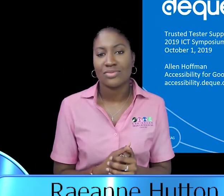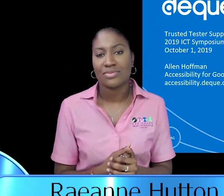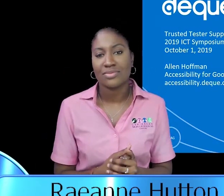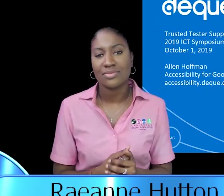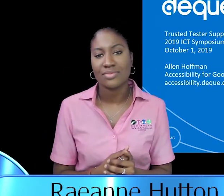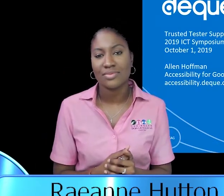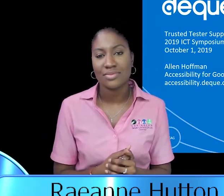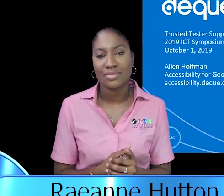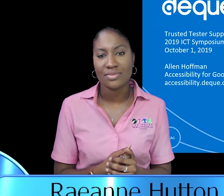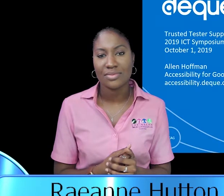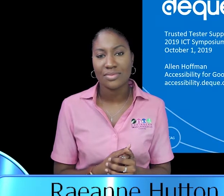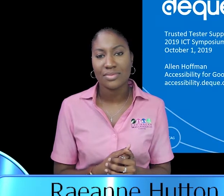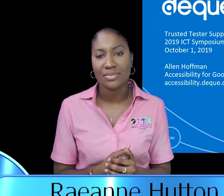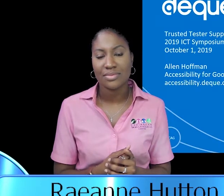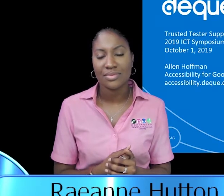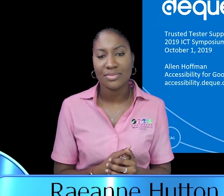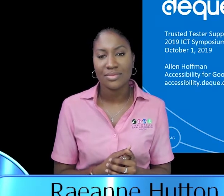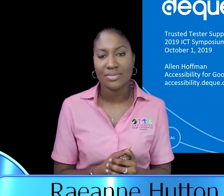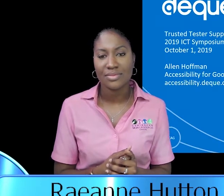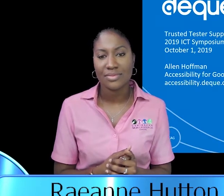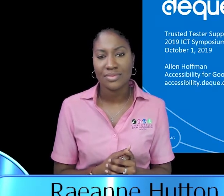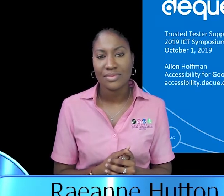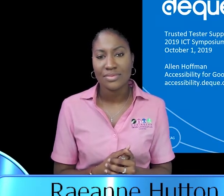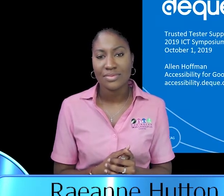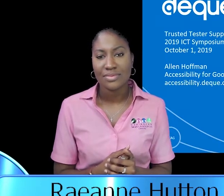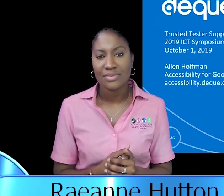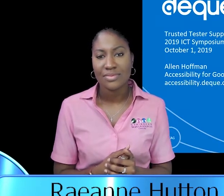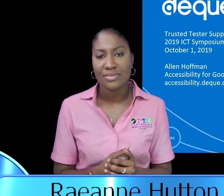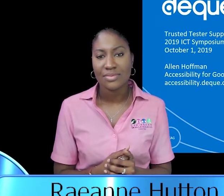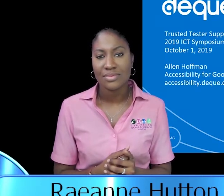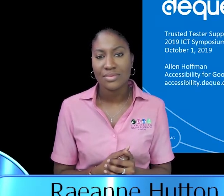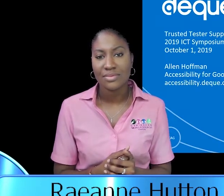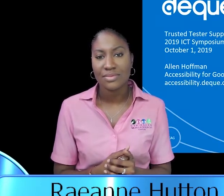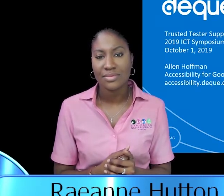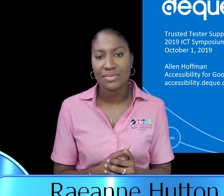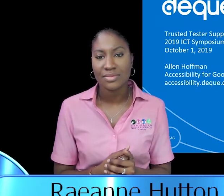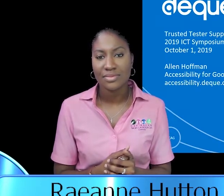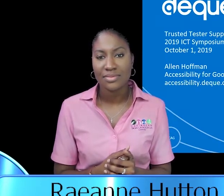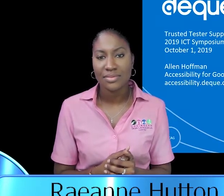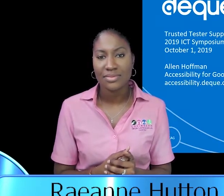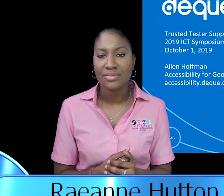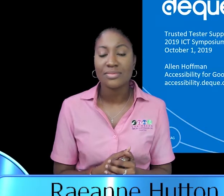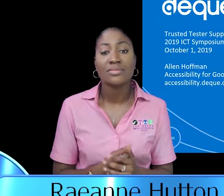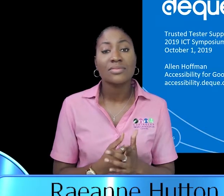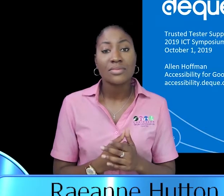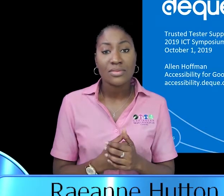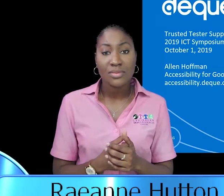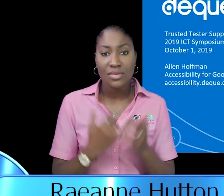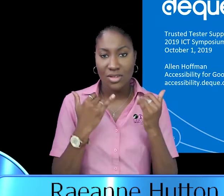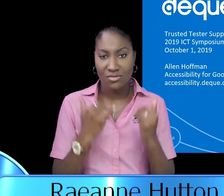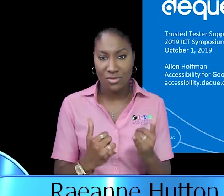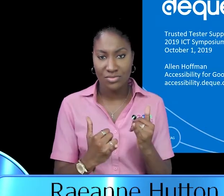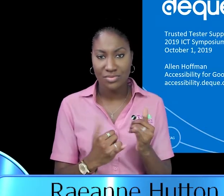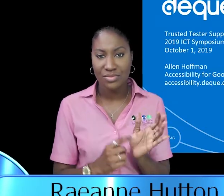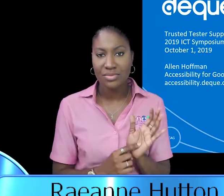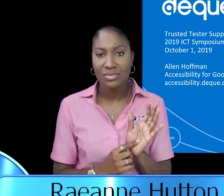view. Slide 11. Slide 12. Slide 14. Text placeholder rectangle. Digital accessibility refers to the practice of building digital. So if we're